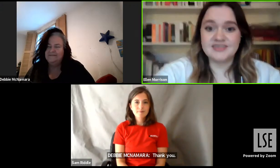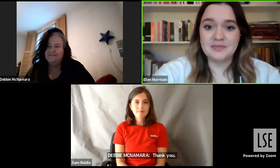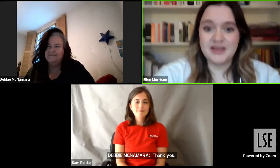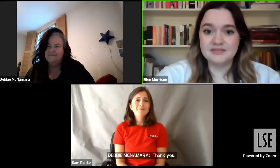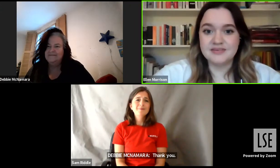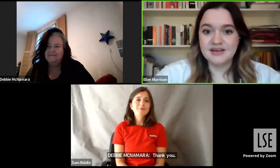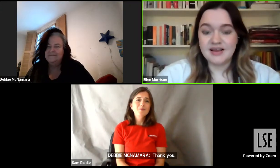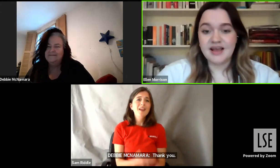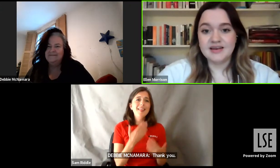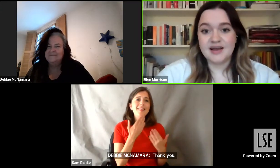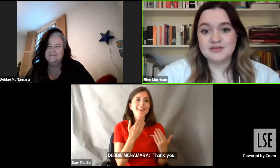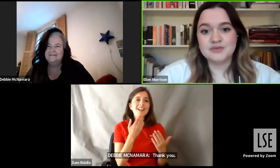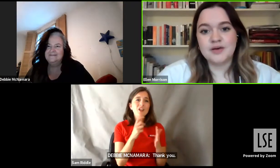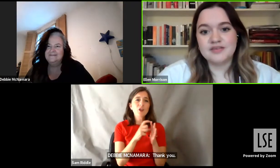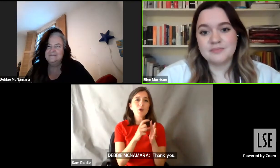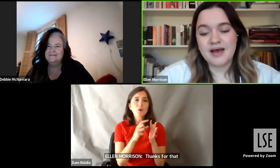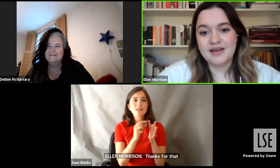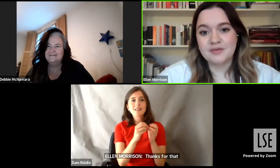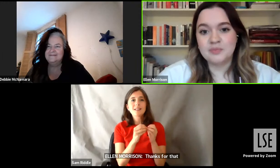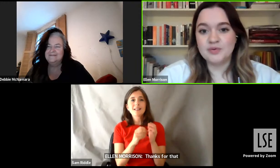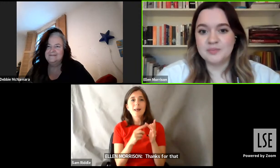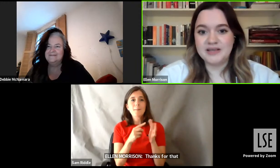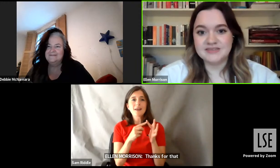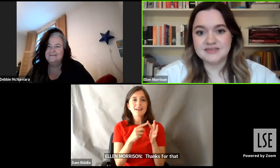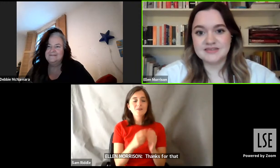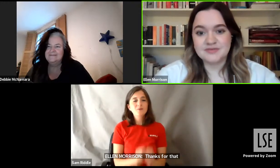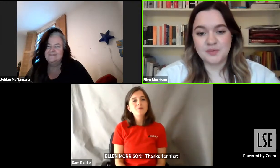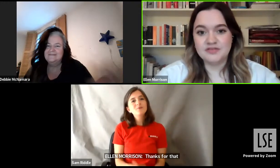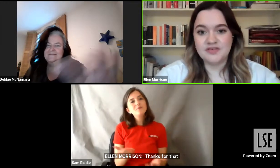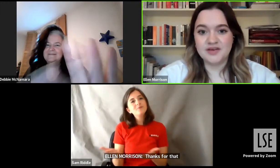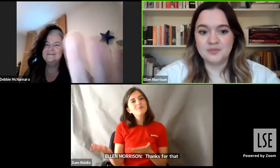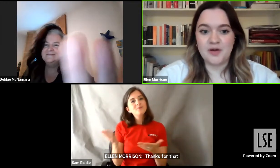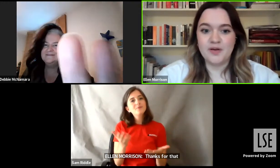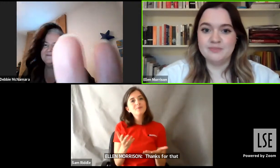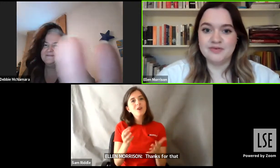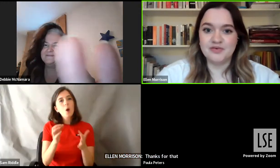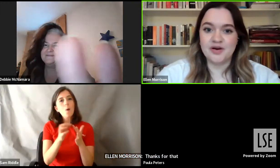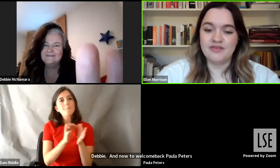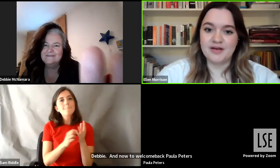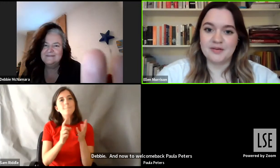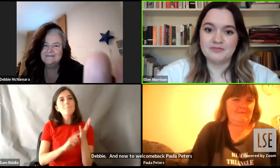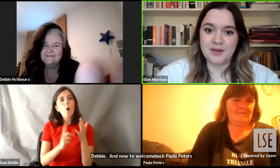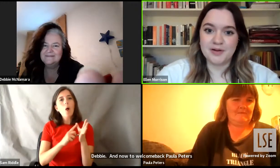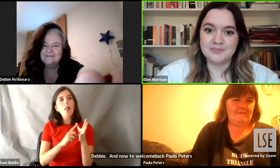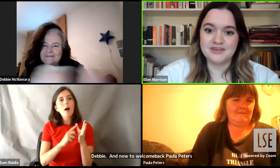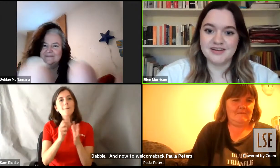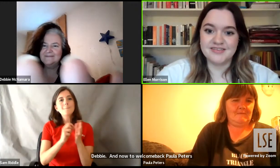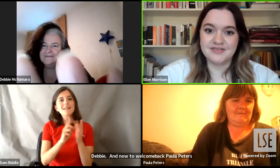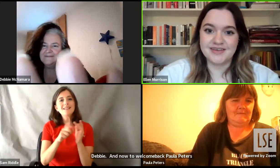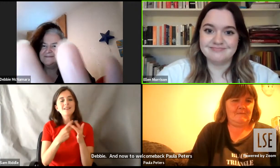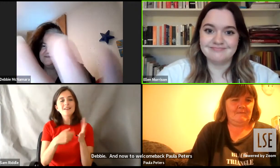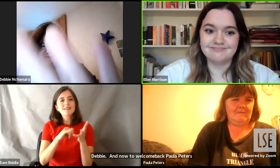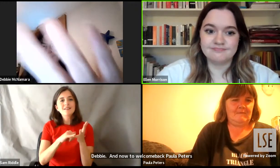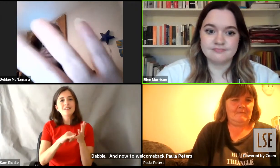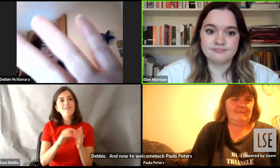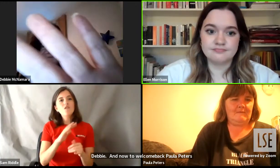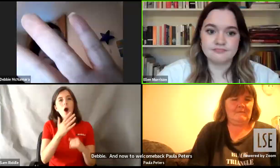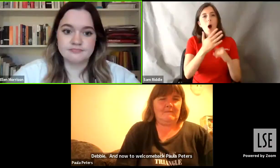Thanks for that, Debbie. And now to welcome back Paula Peters for one final poem before I wrap up tonight's